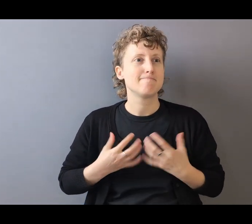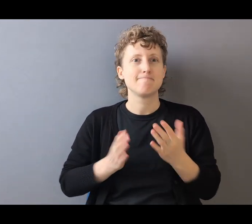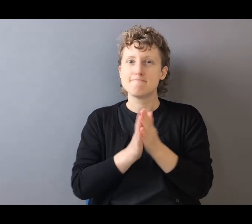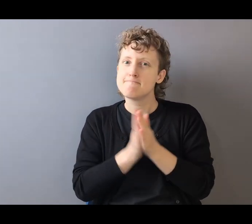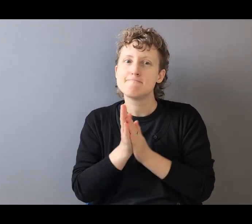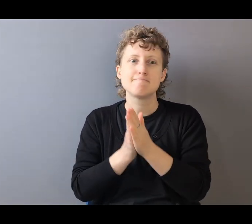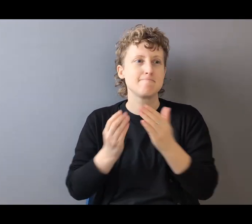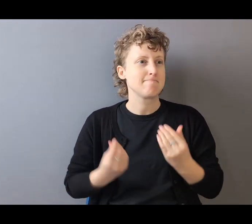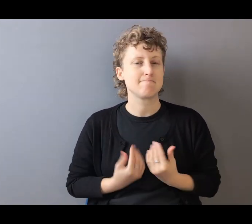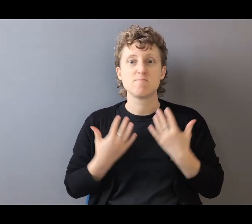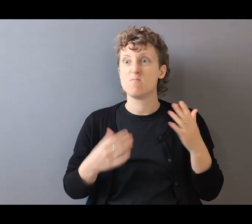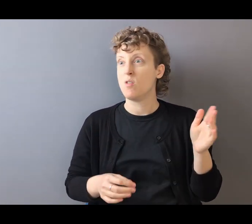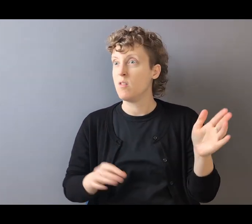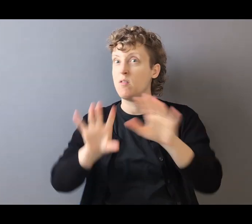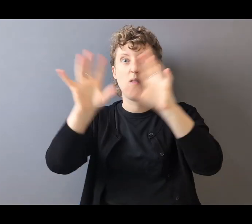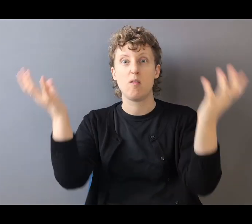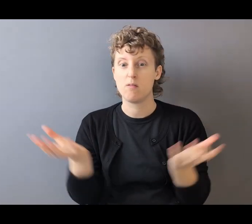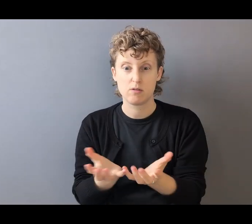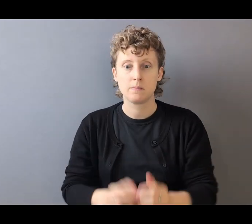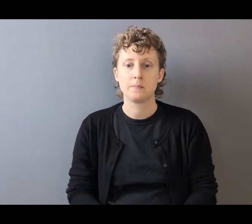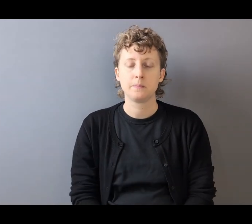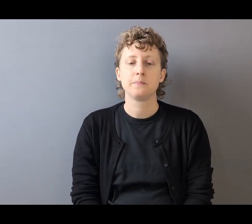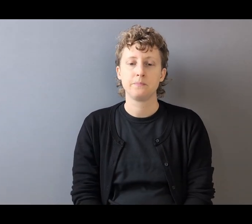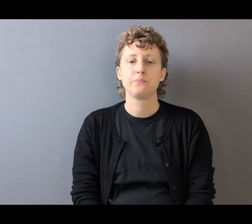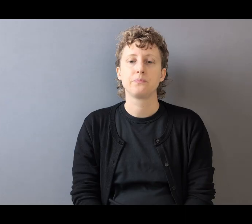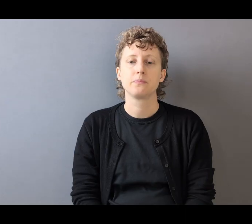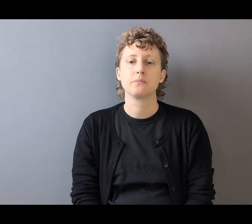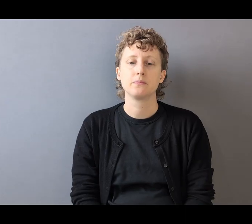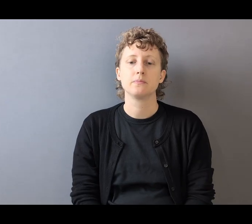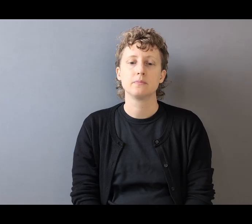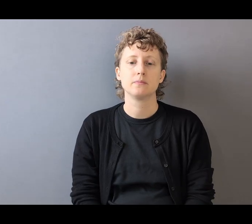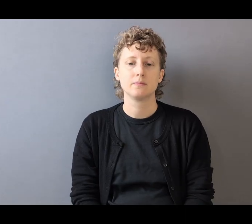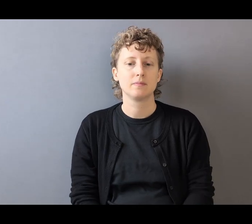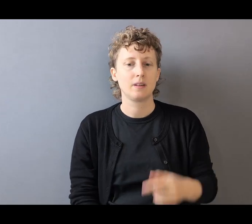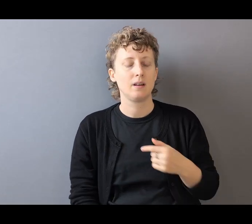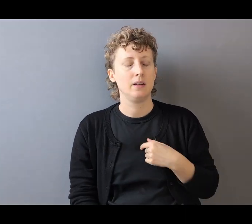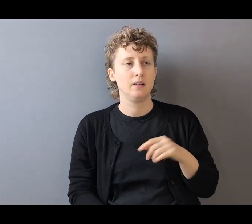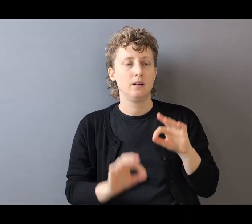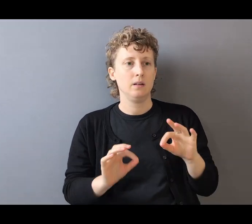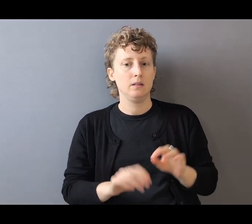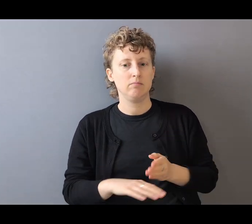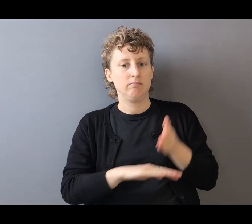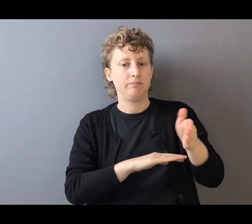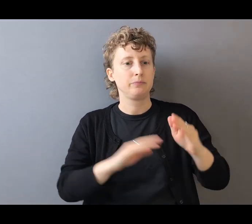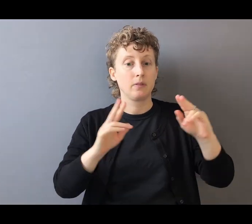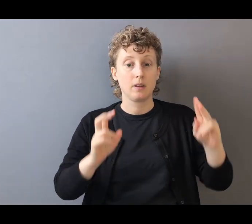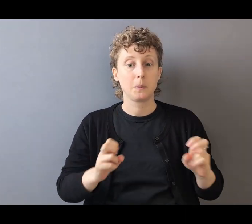world. I had opportunity to be present in the Paris for